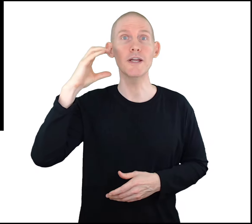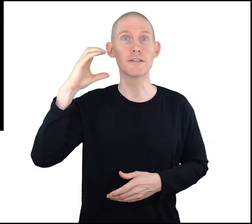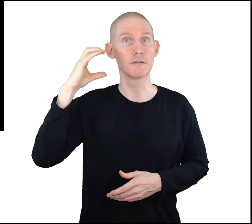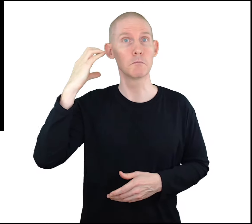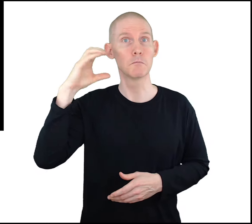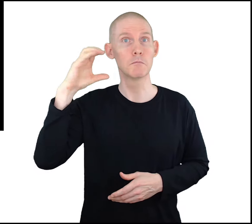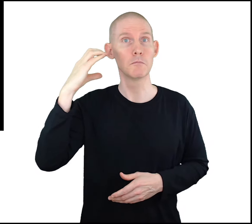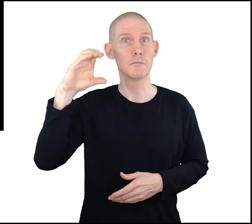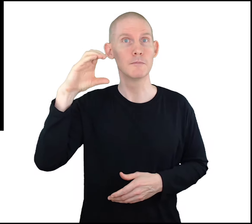face.